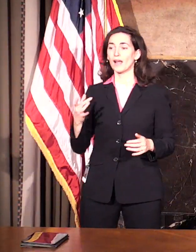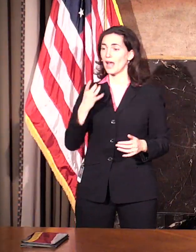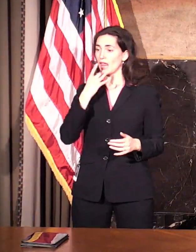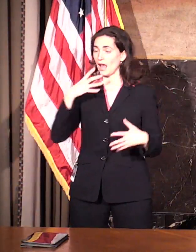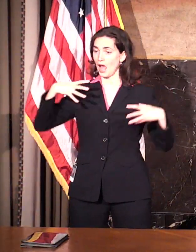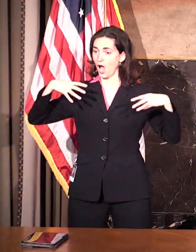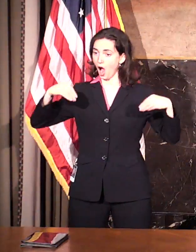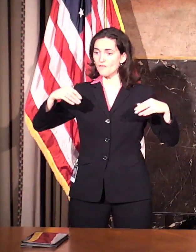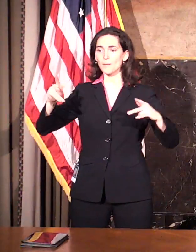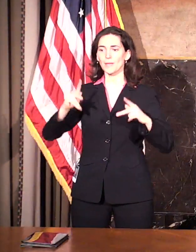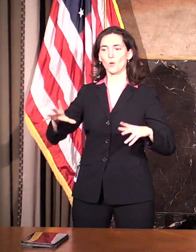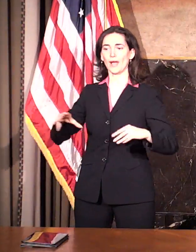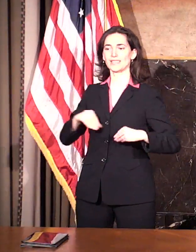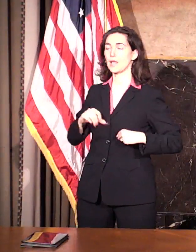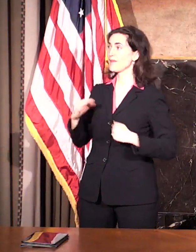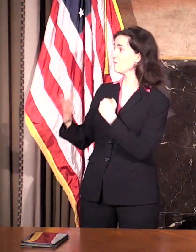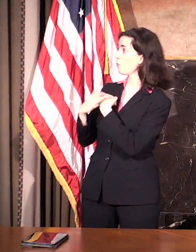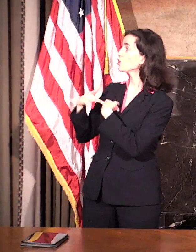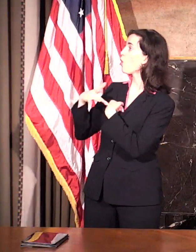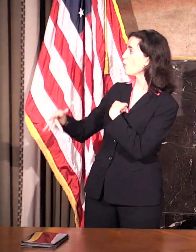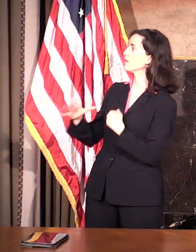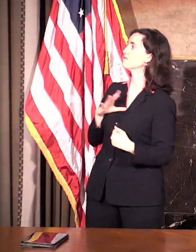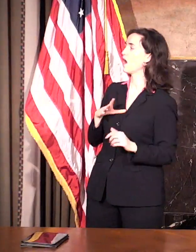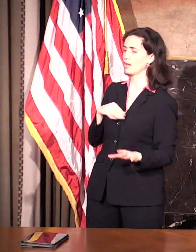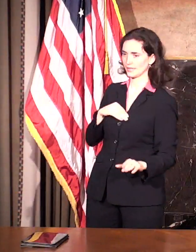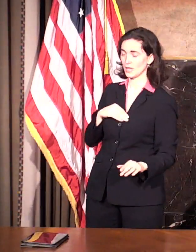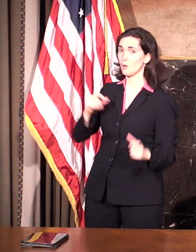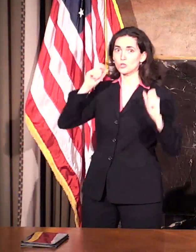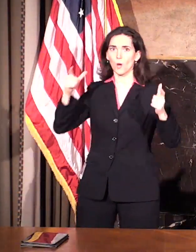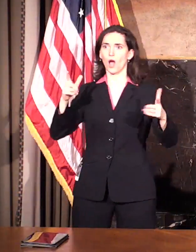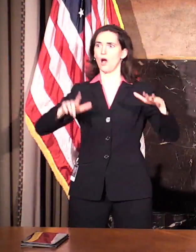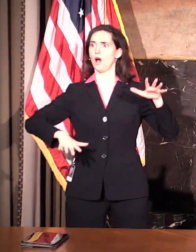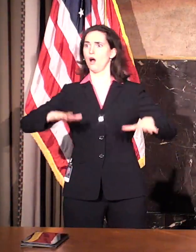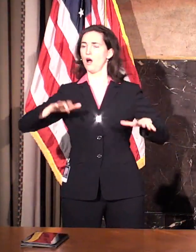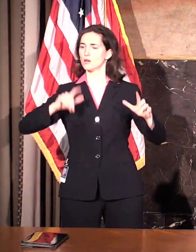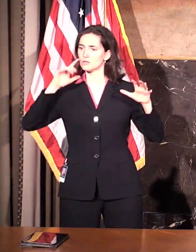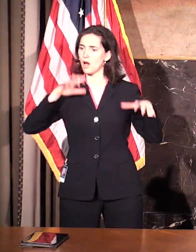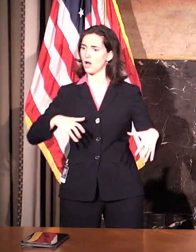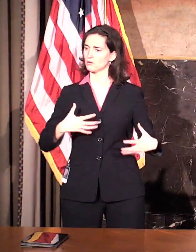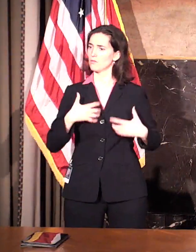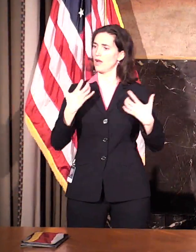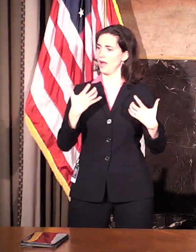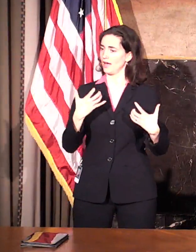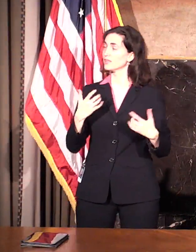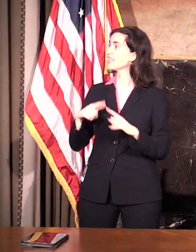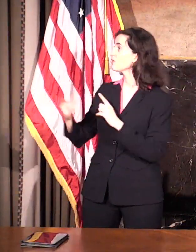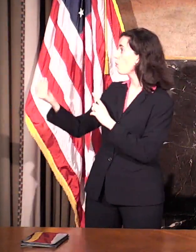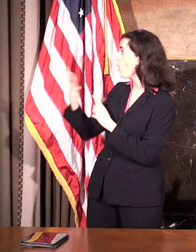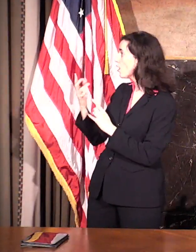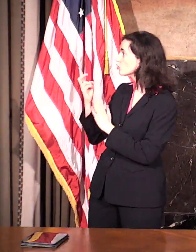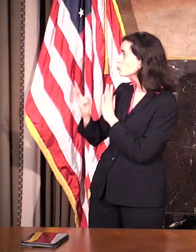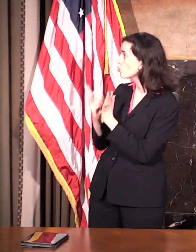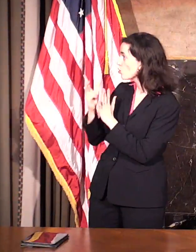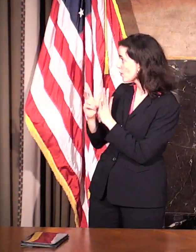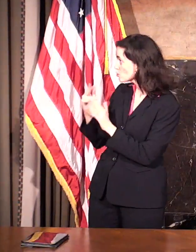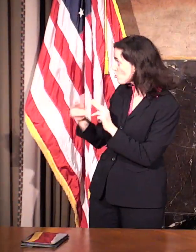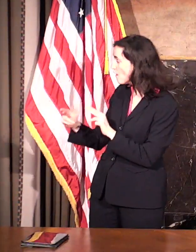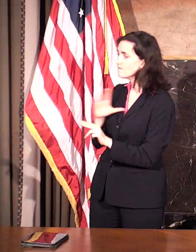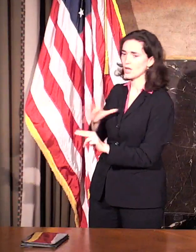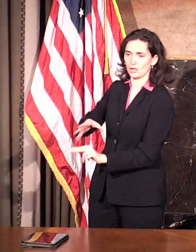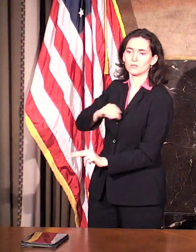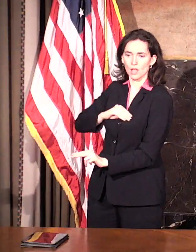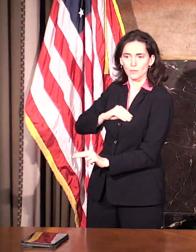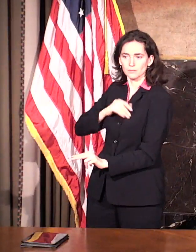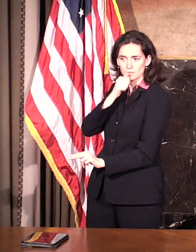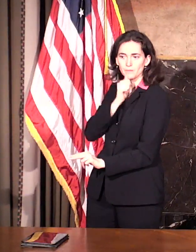to lose their lights if they have some advance notification about that, and they know that it's only going to last for 2 or 3 hours or whatever. But I do